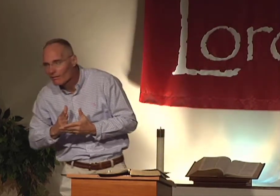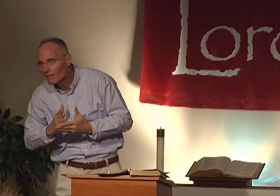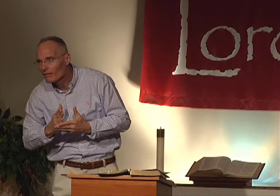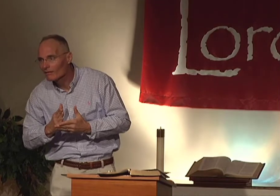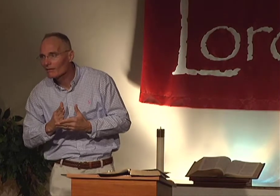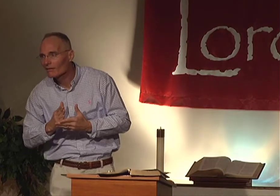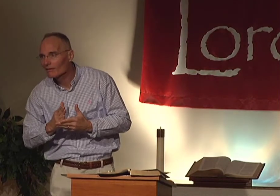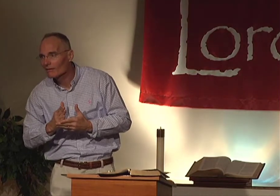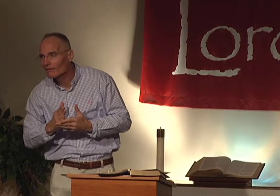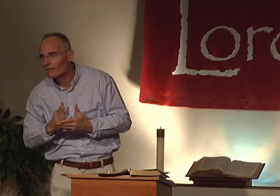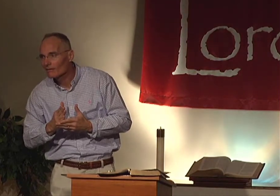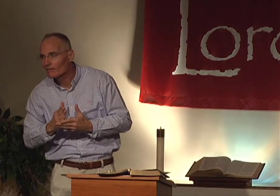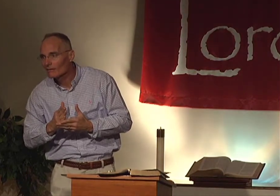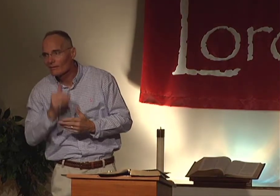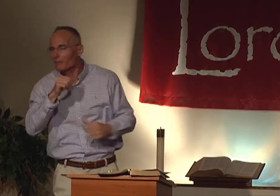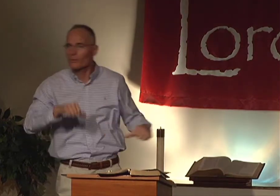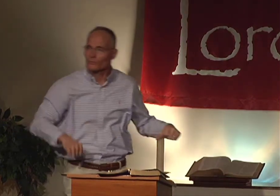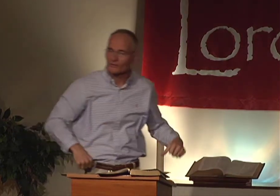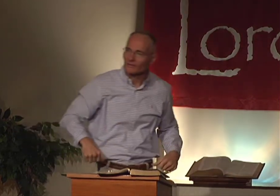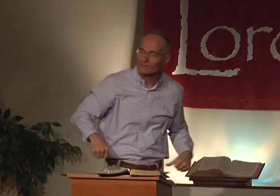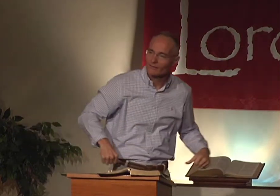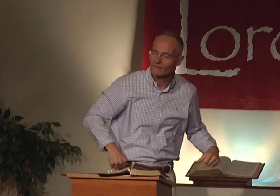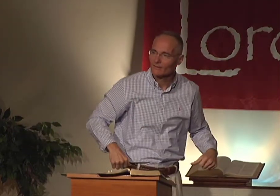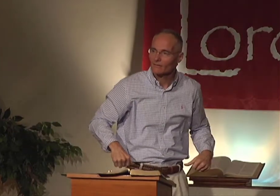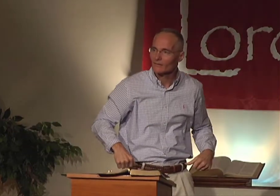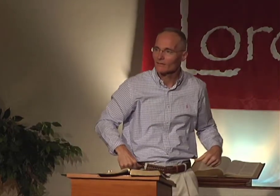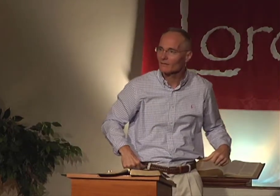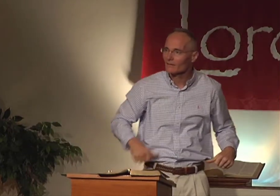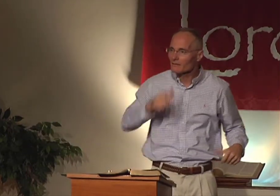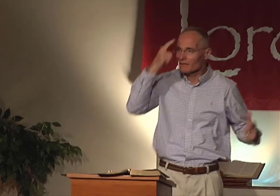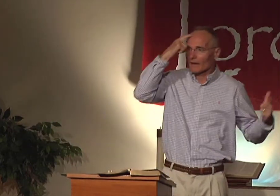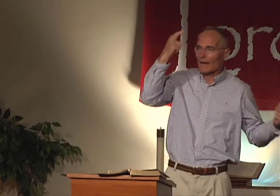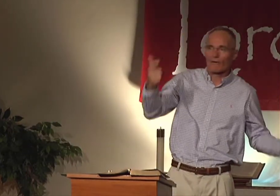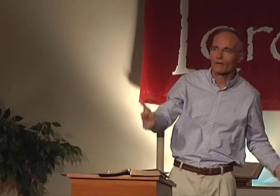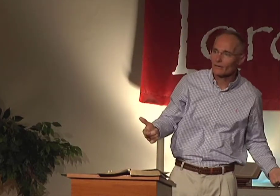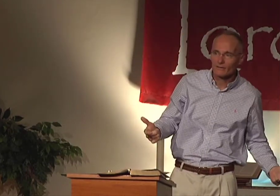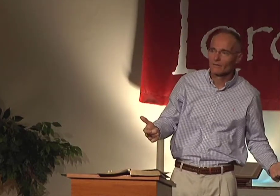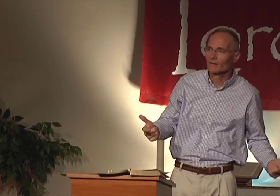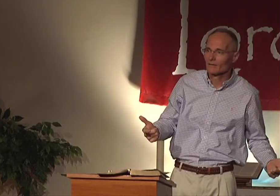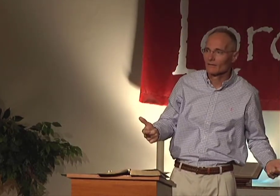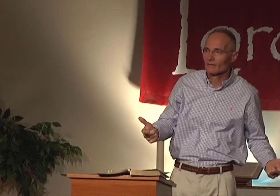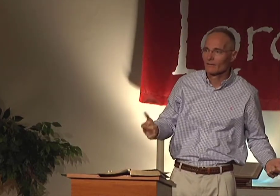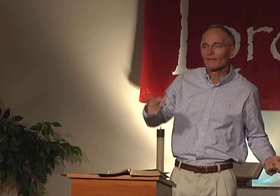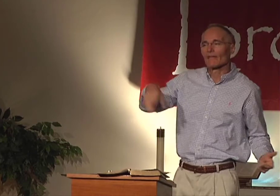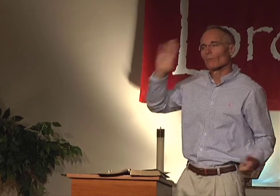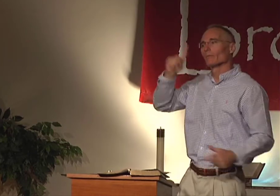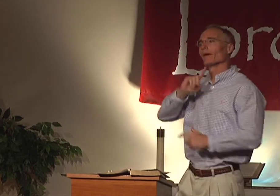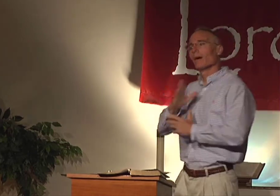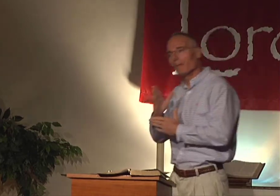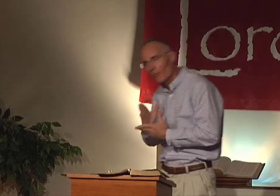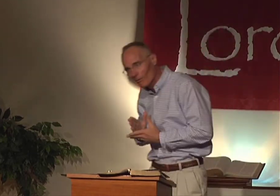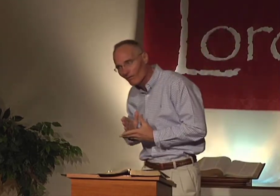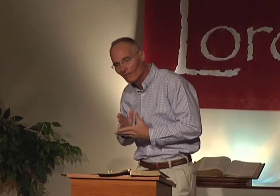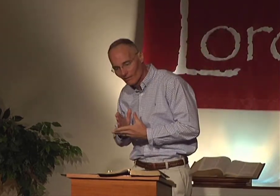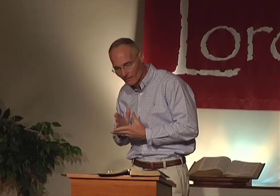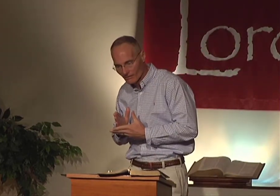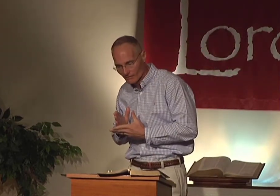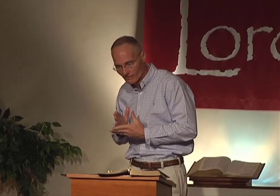they would be humble. And they would not be boasting and arrogant. They would be